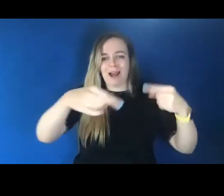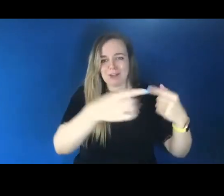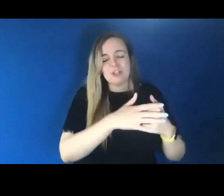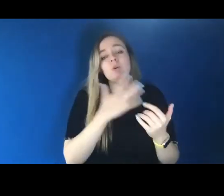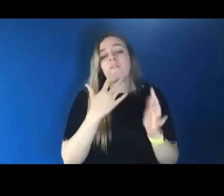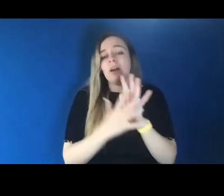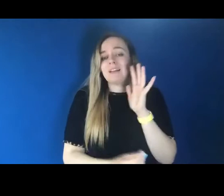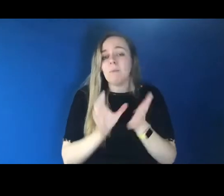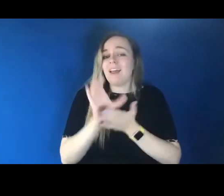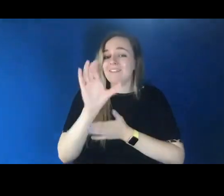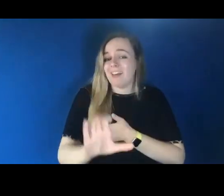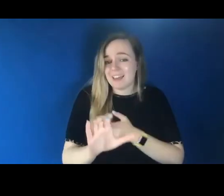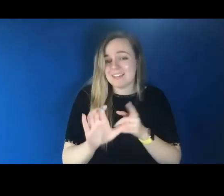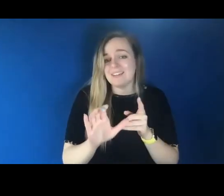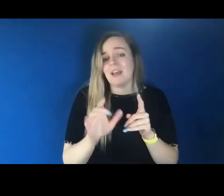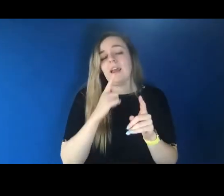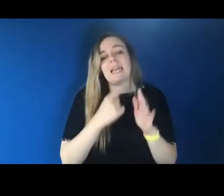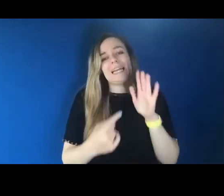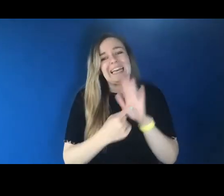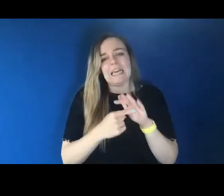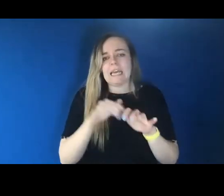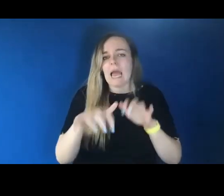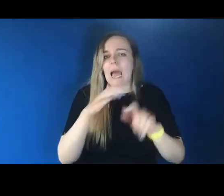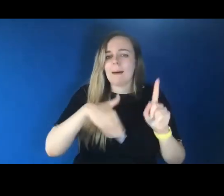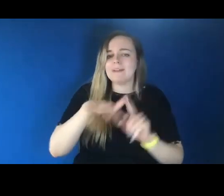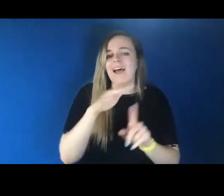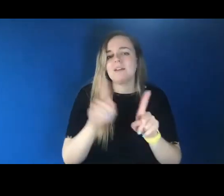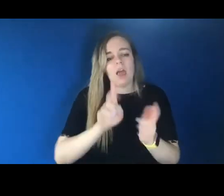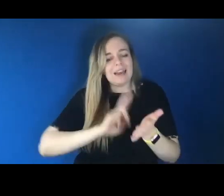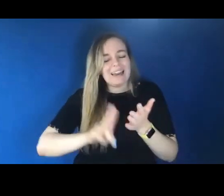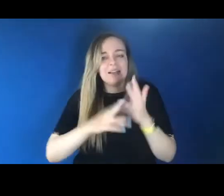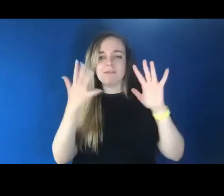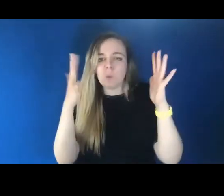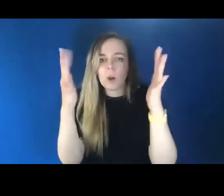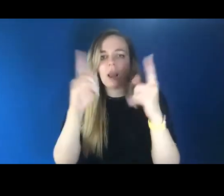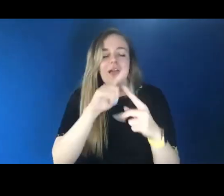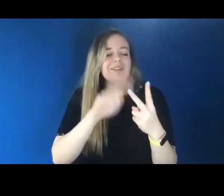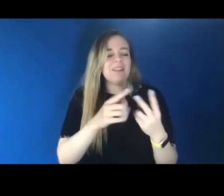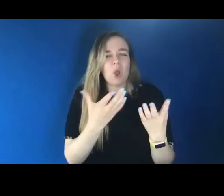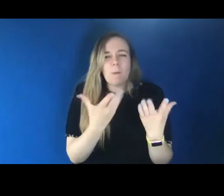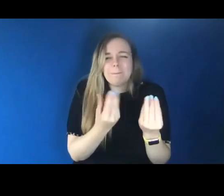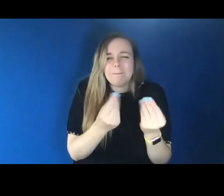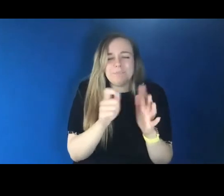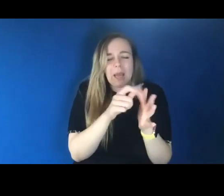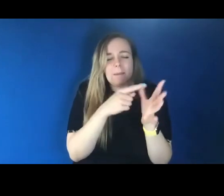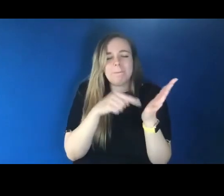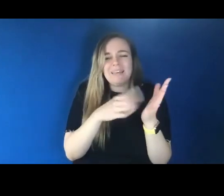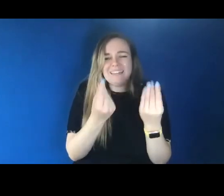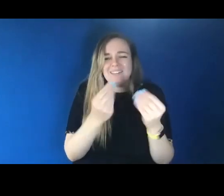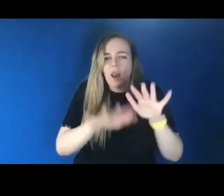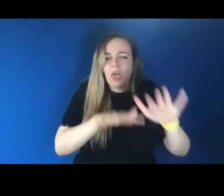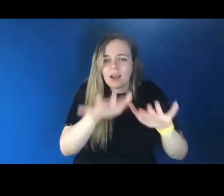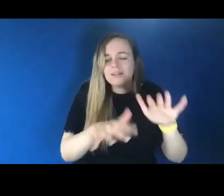instance, investing in things like key habitats, like native woodlands, peatlands and coastal habitats.